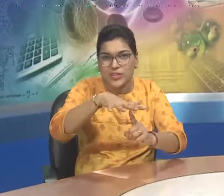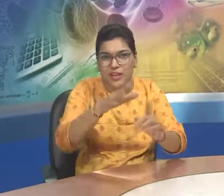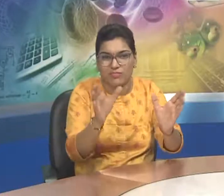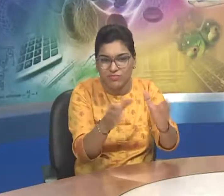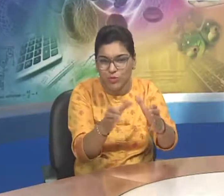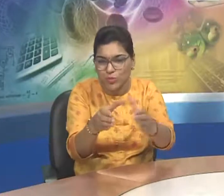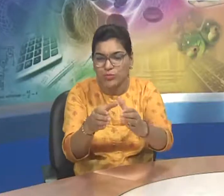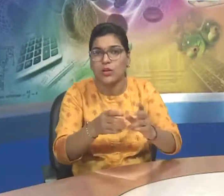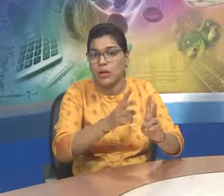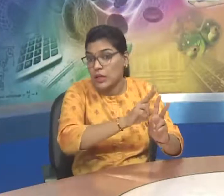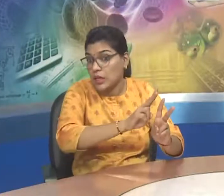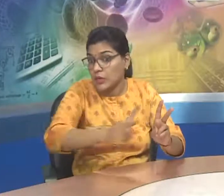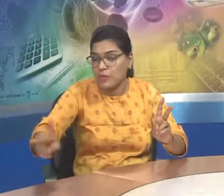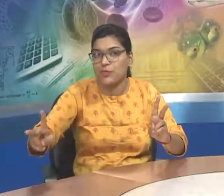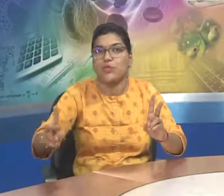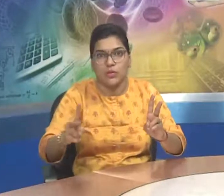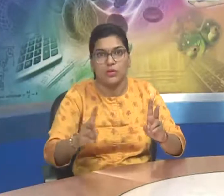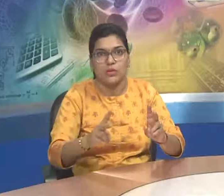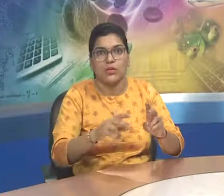at all levels,